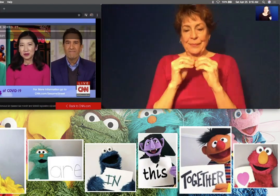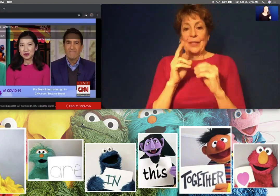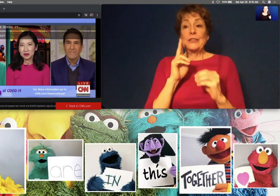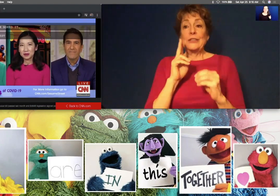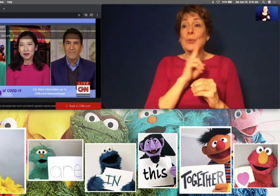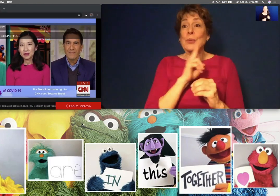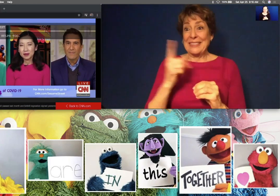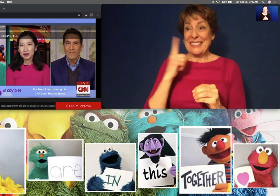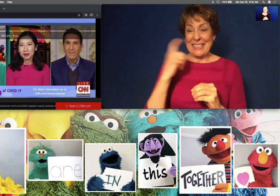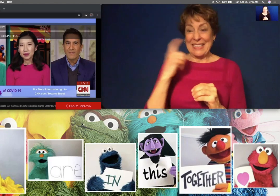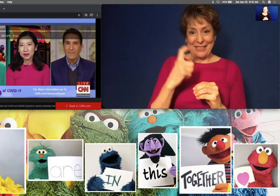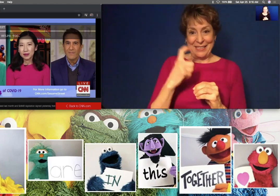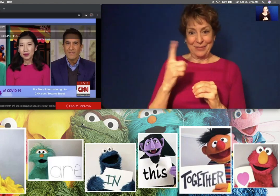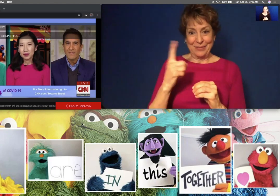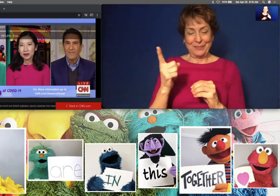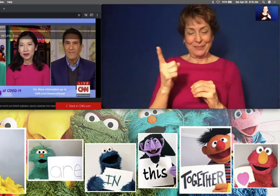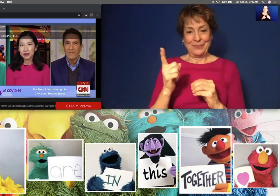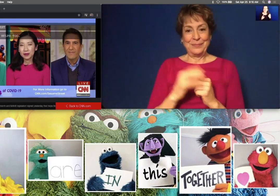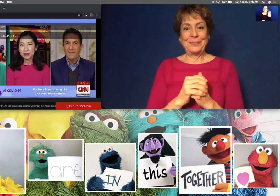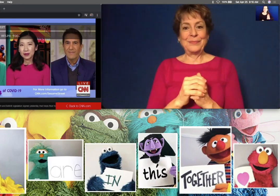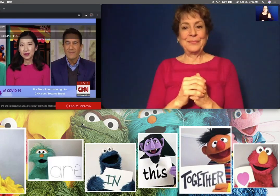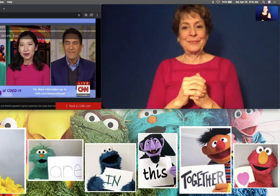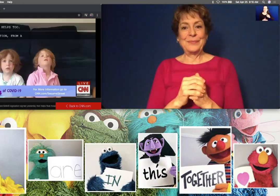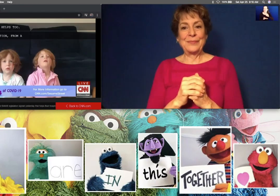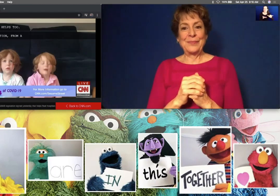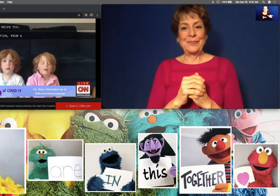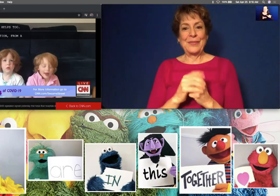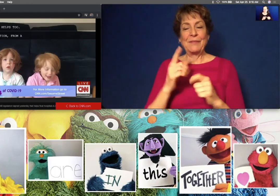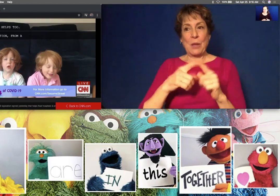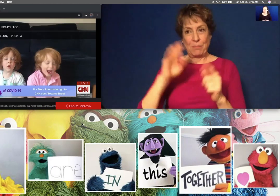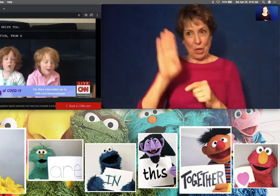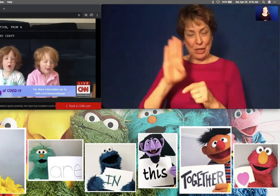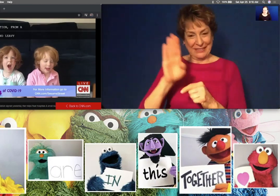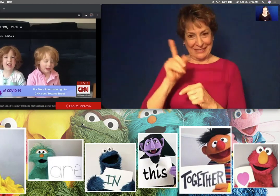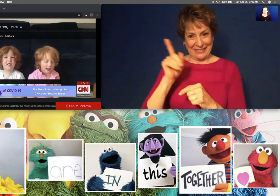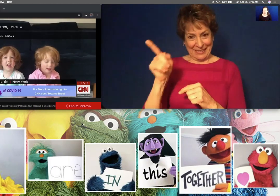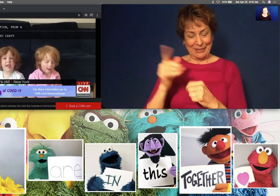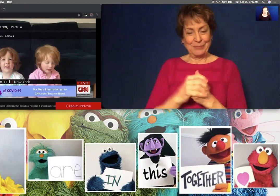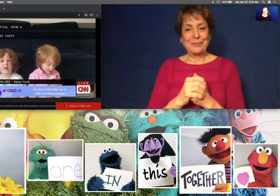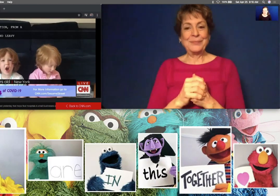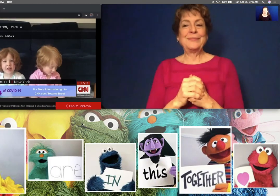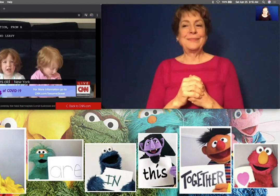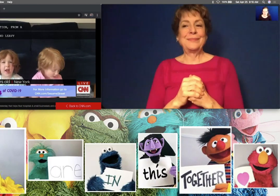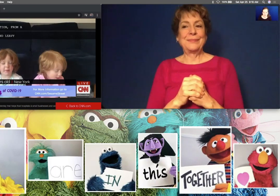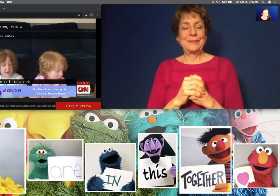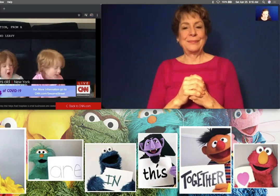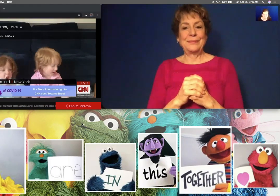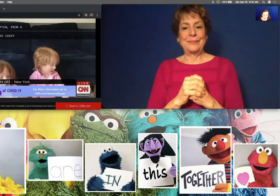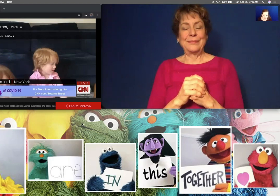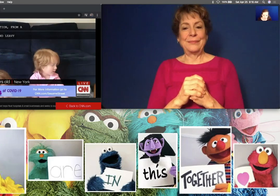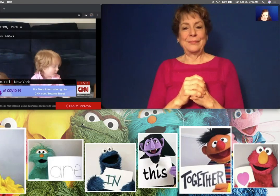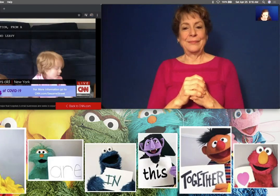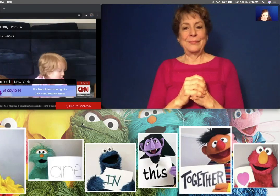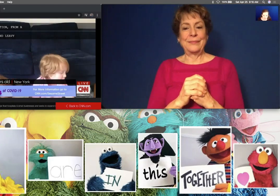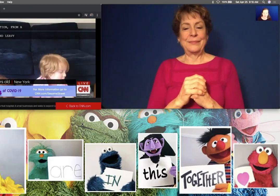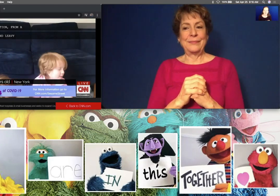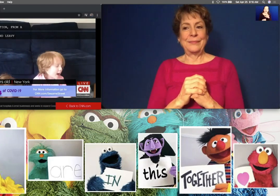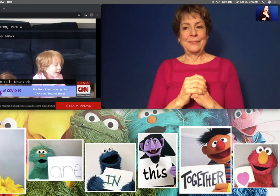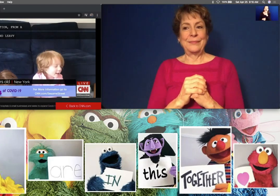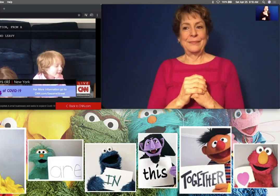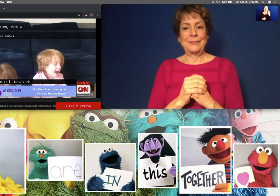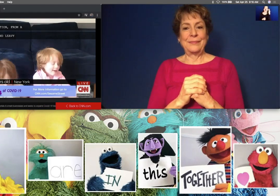one is from another set of twins, Milo and Levi. They sent it in from Brooklyn, New York. Why is